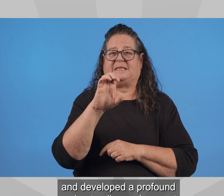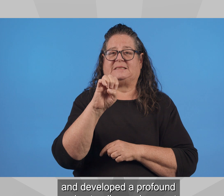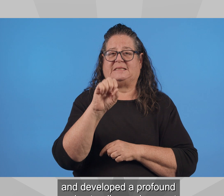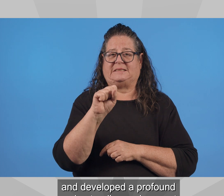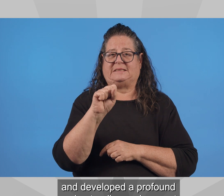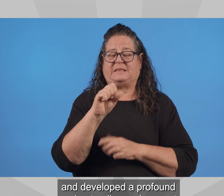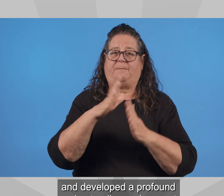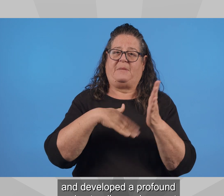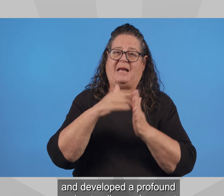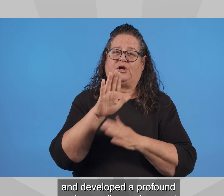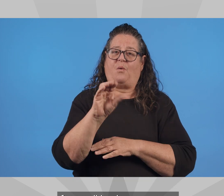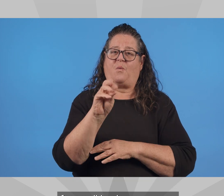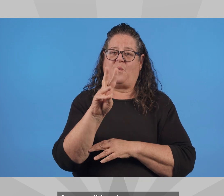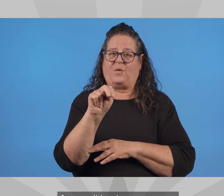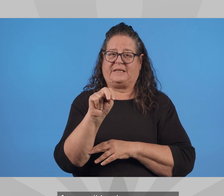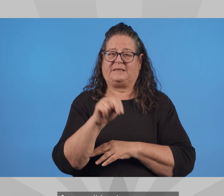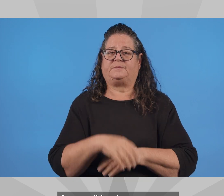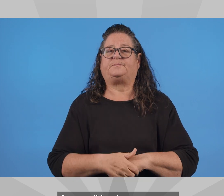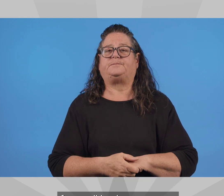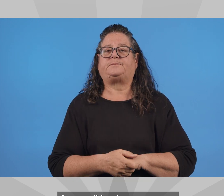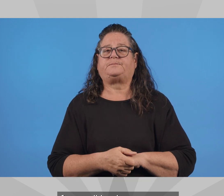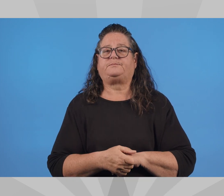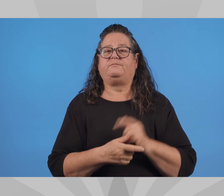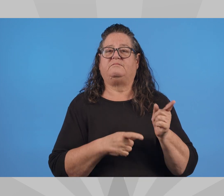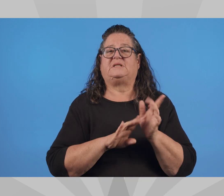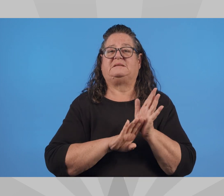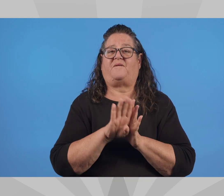profound understanding and respect for small business owners.